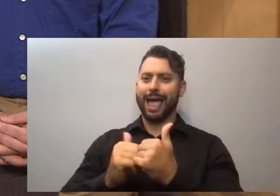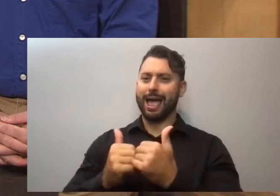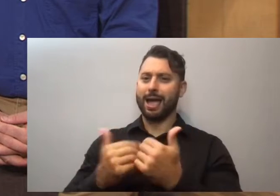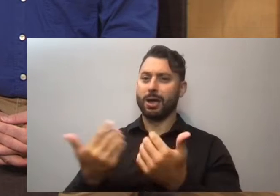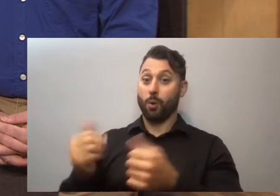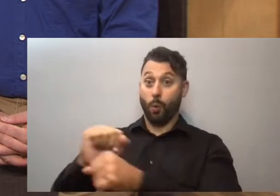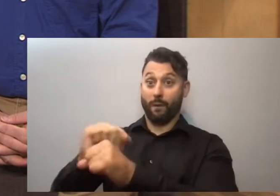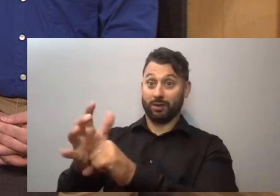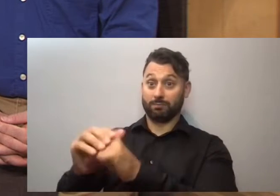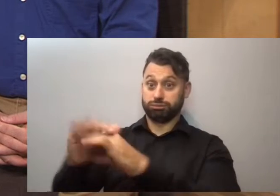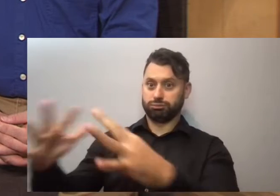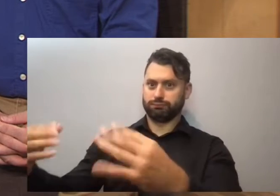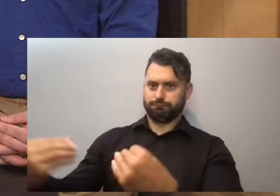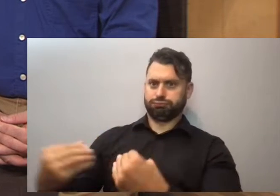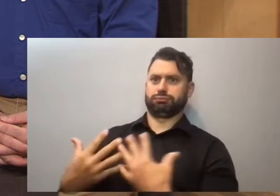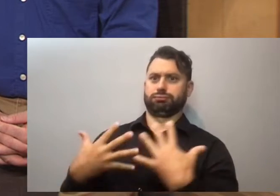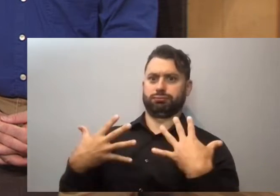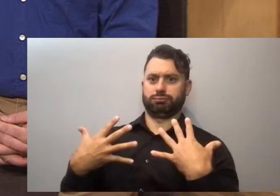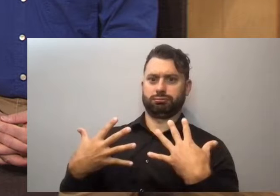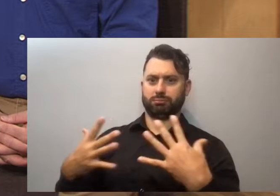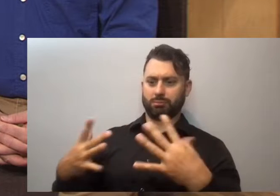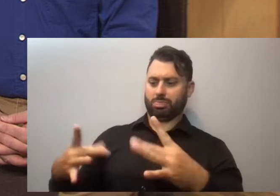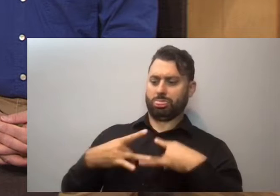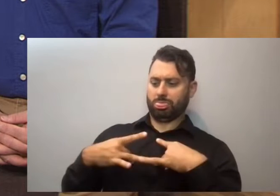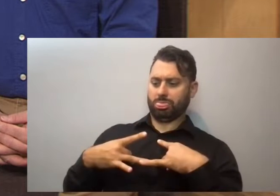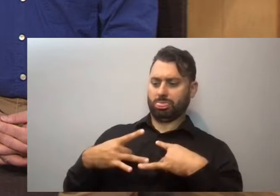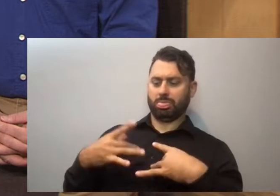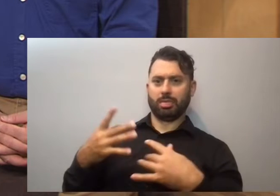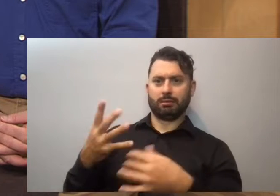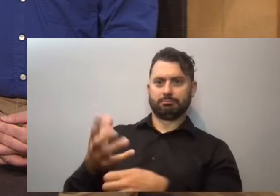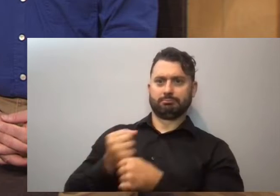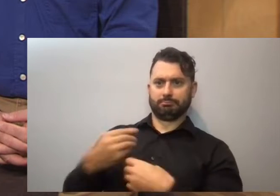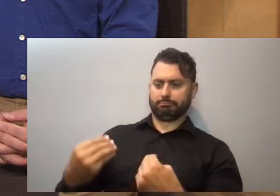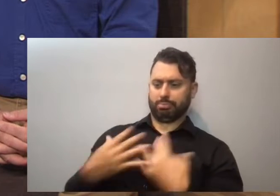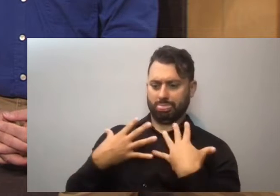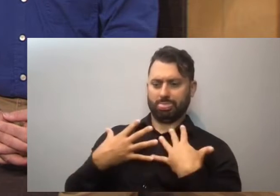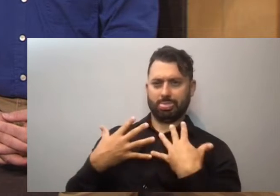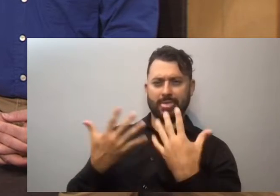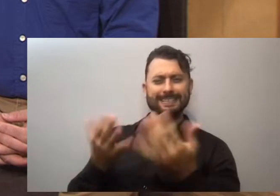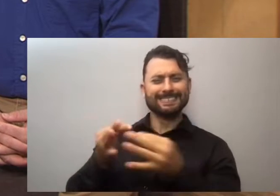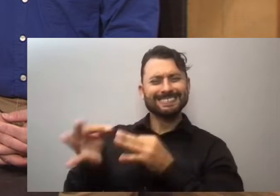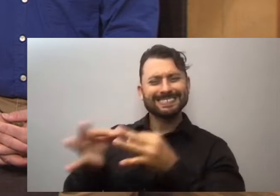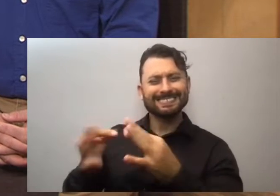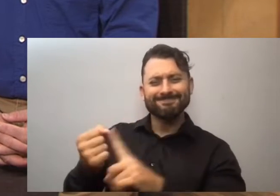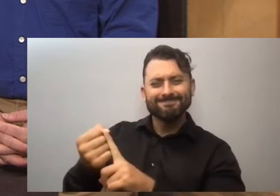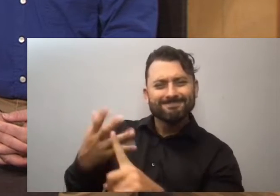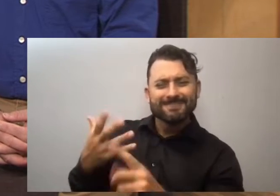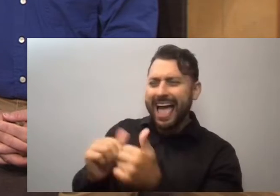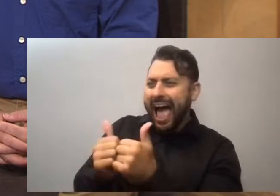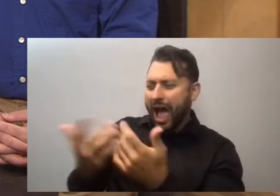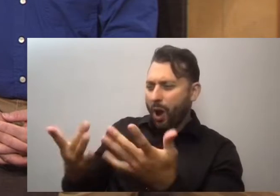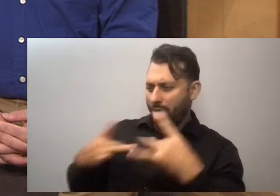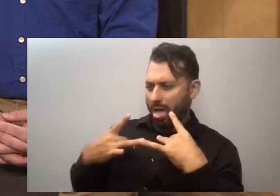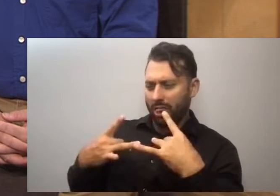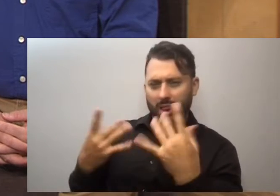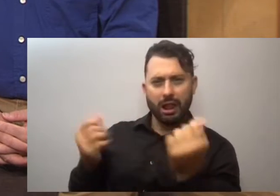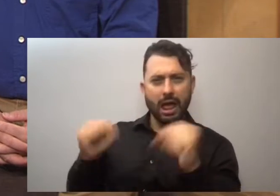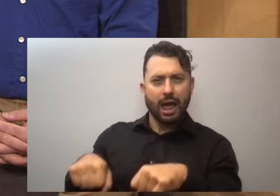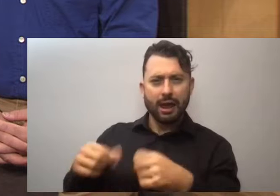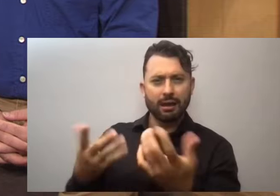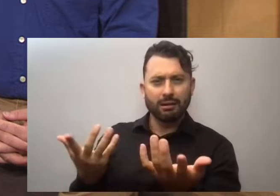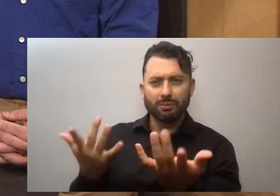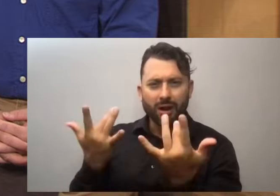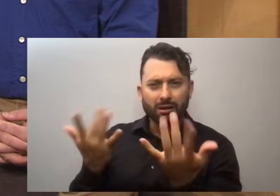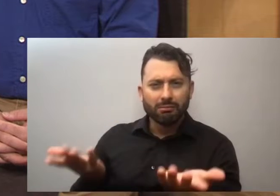as far as how do we contract COVID-19 and it becomes a disease, how does that come